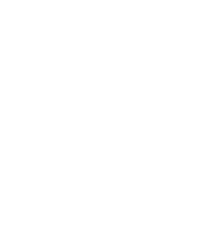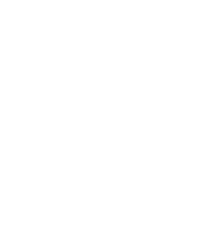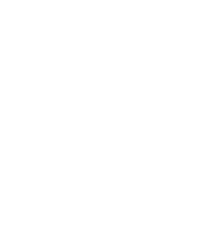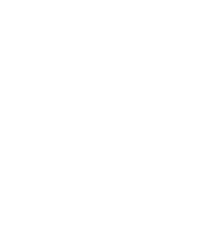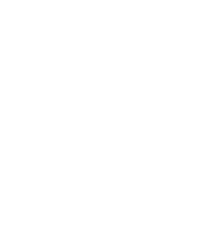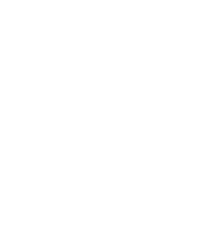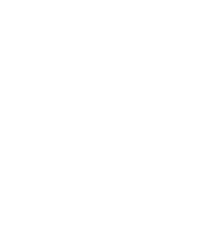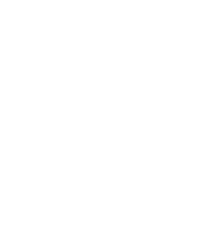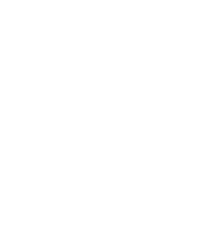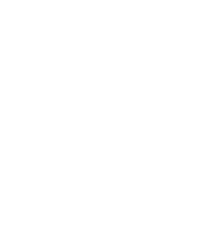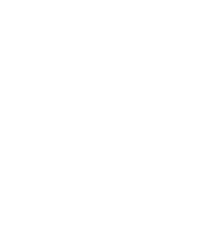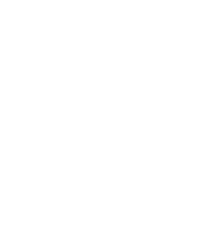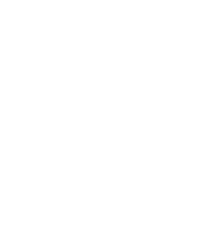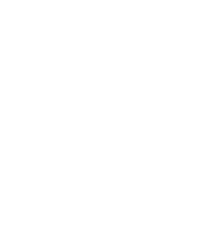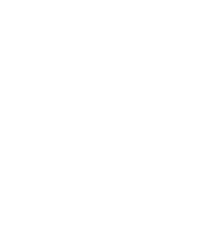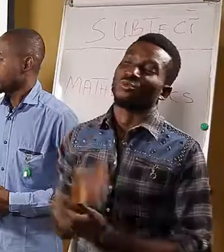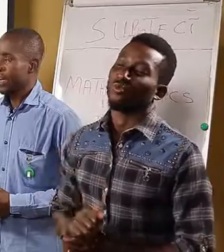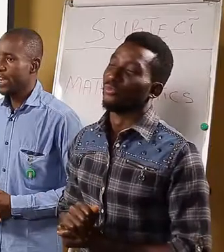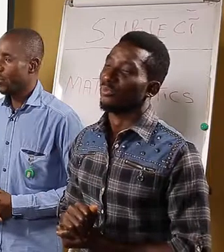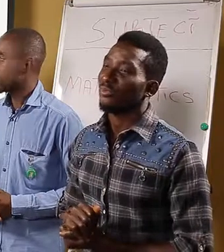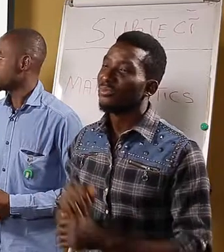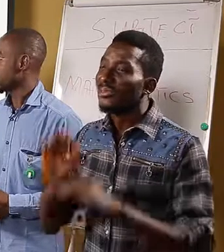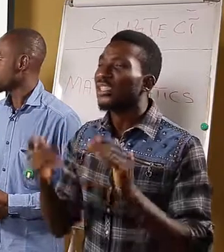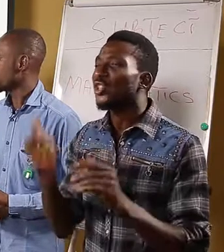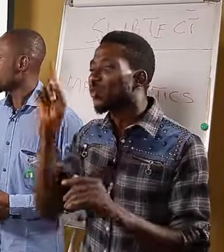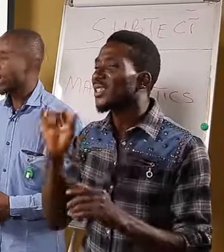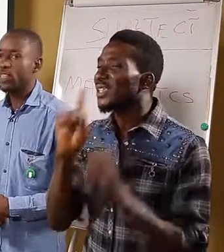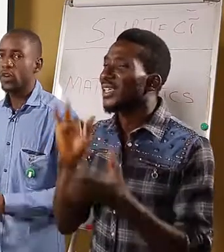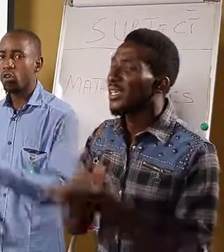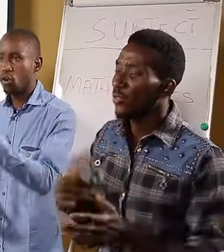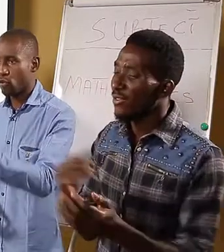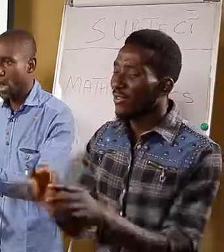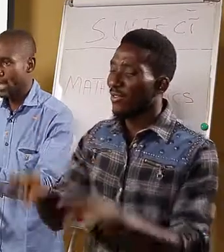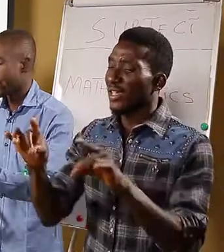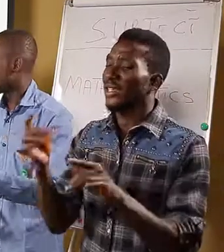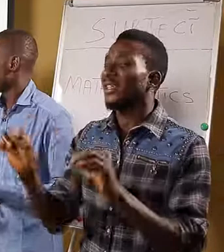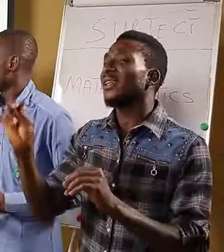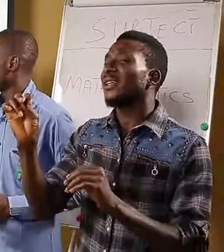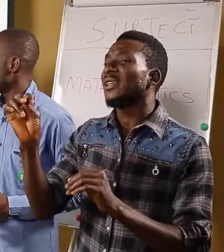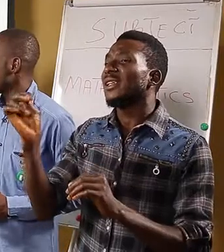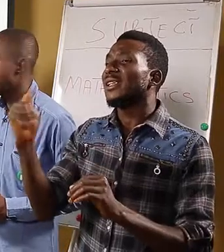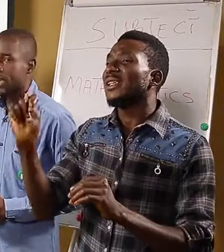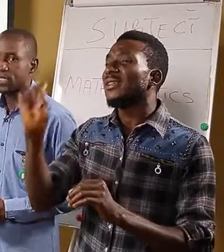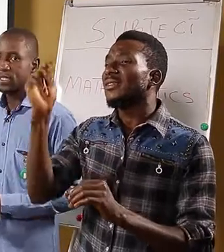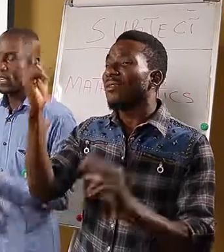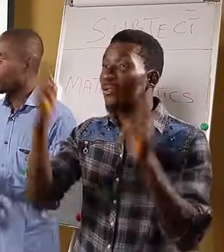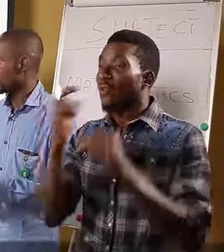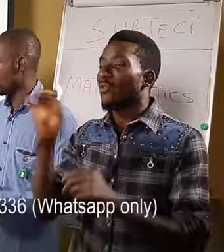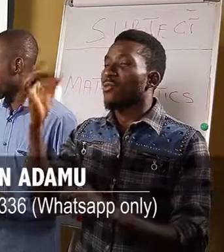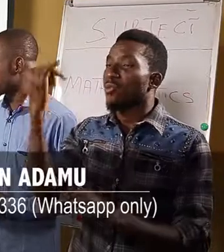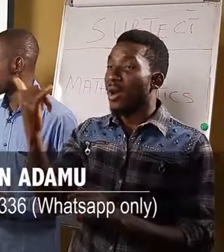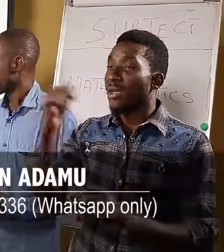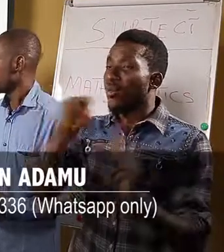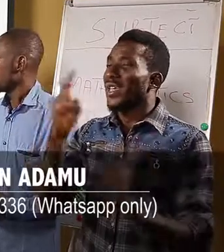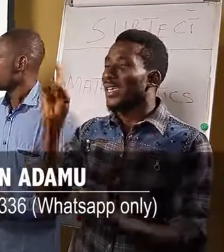constant, is 2. Then the question says we find the value of y when x equals